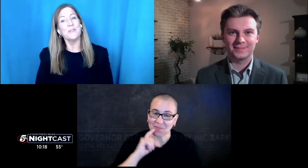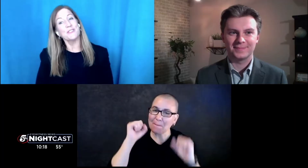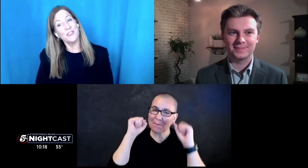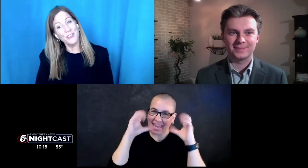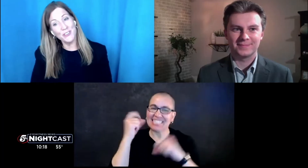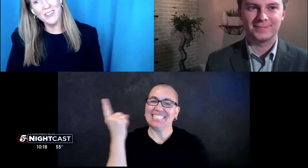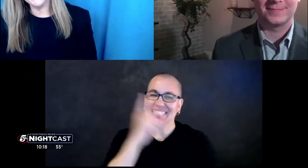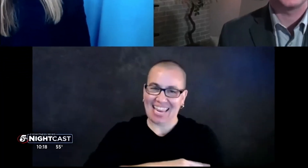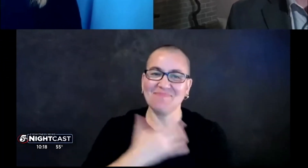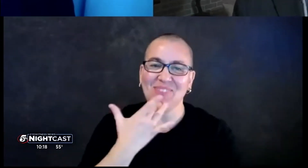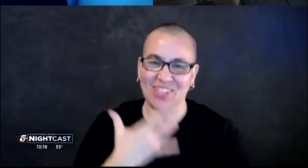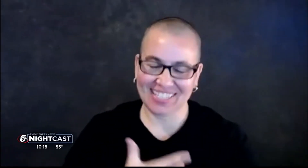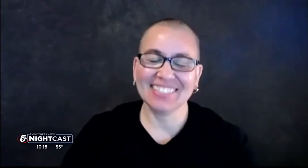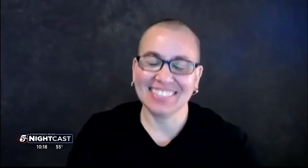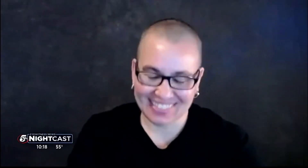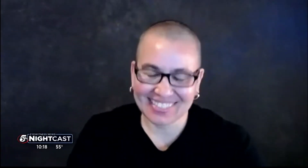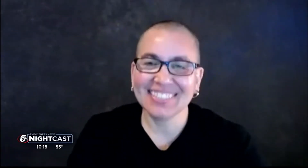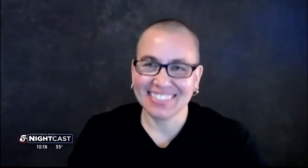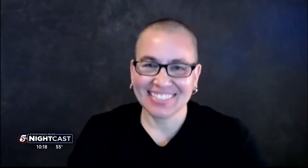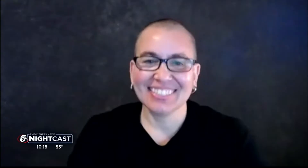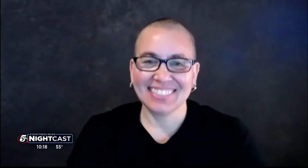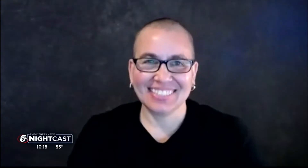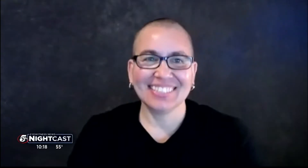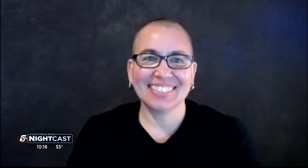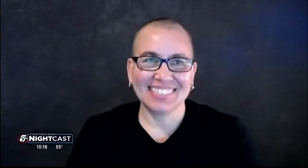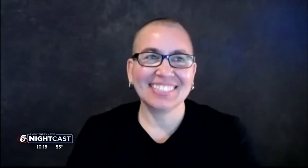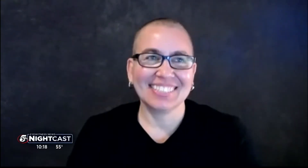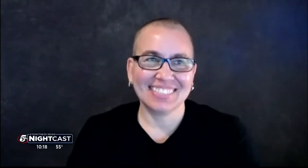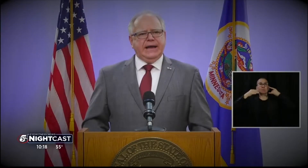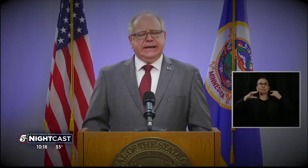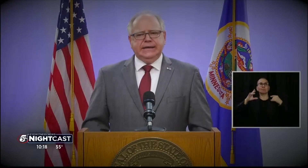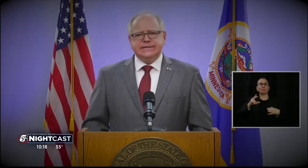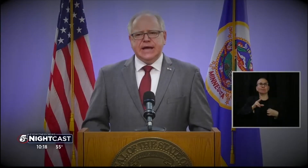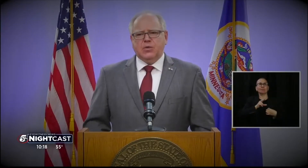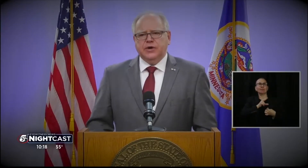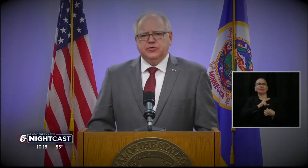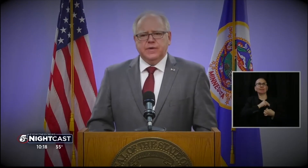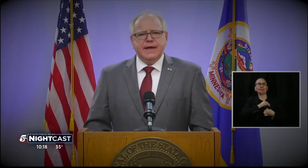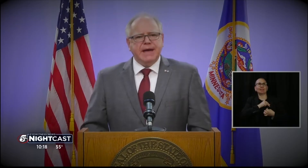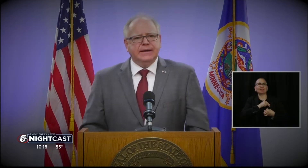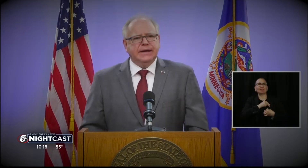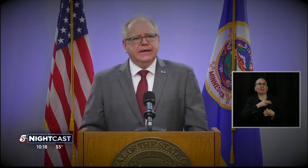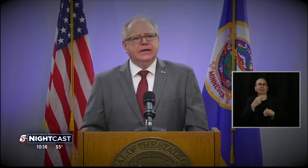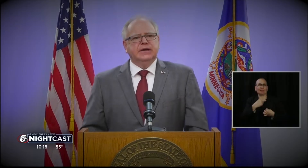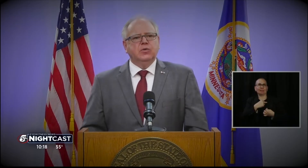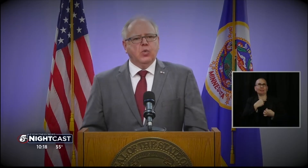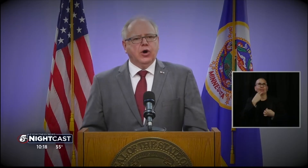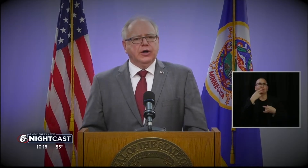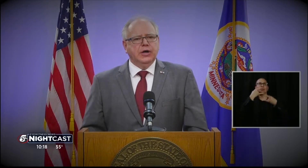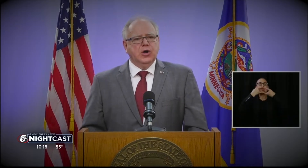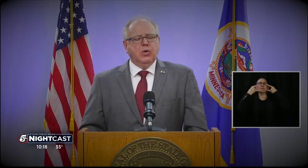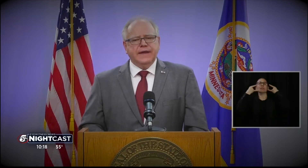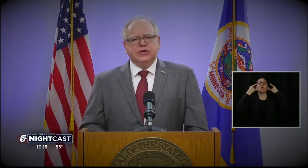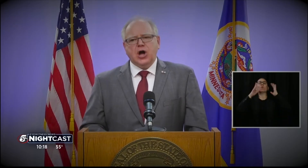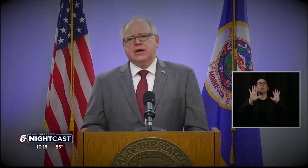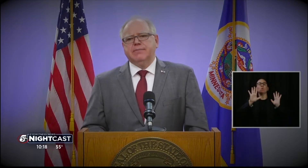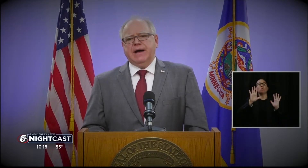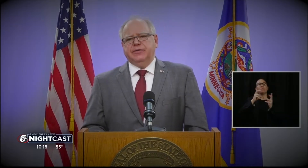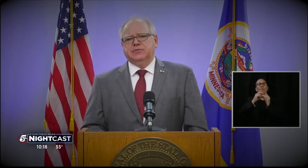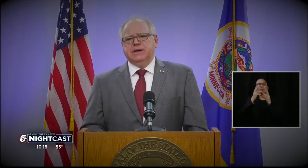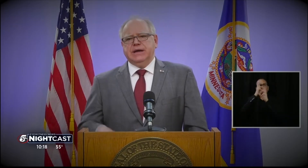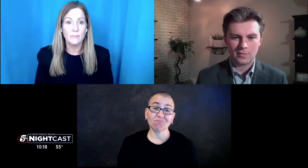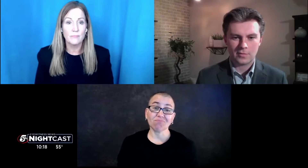It was good. It was an amazing day, an amazing birthday. Before we learn how amazing it was, let's start with how Nick Zapko's